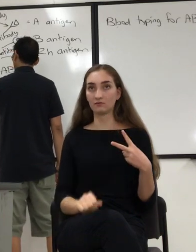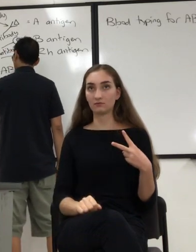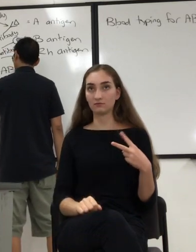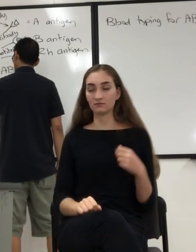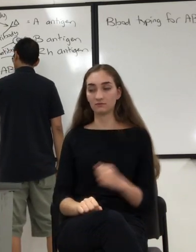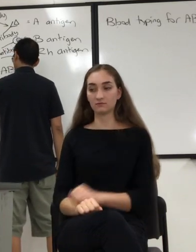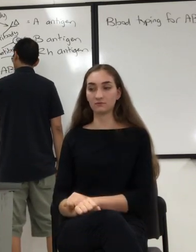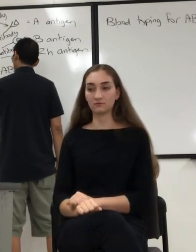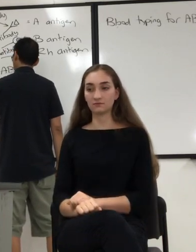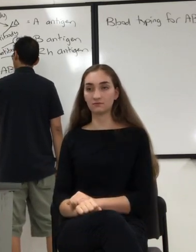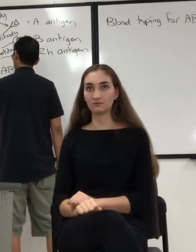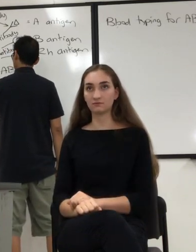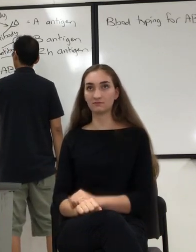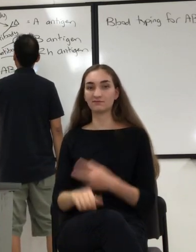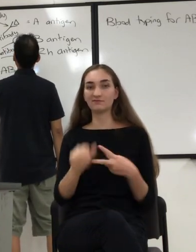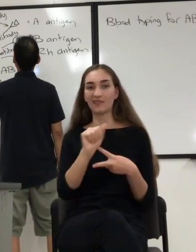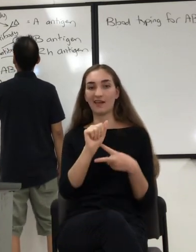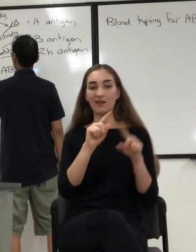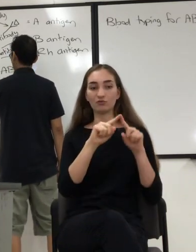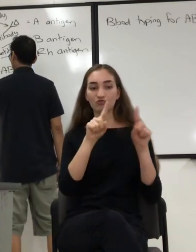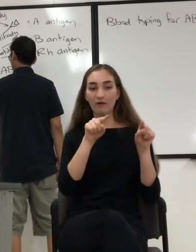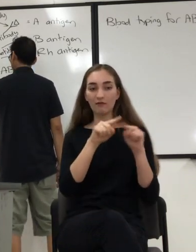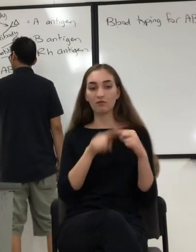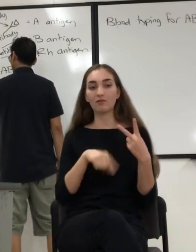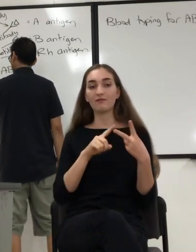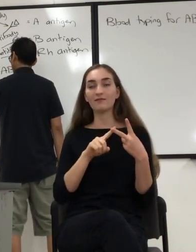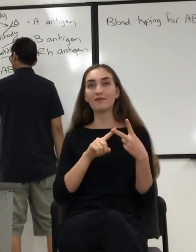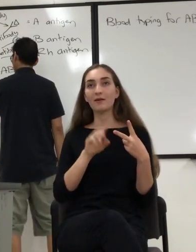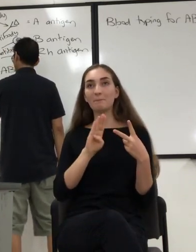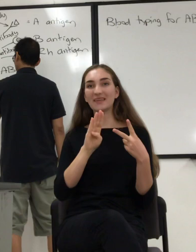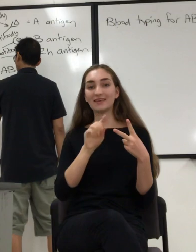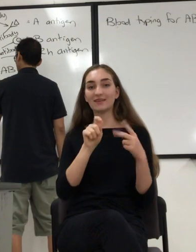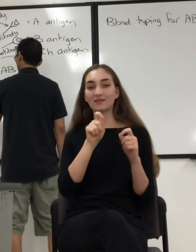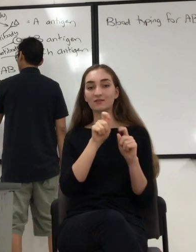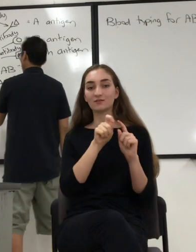A, little triangles, B, circles.